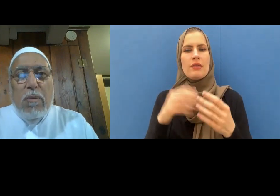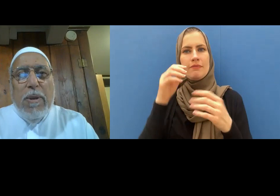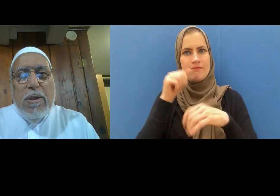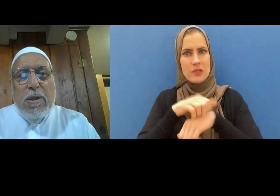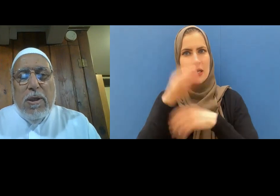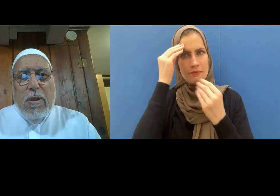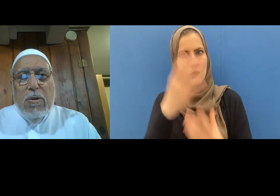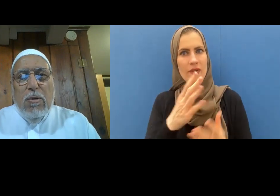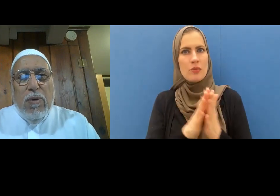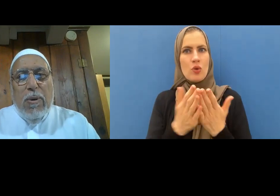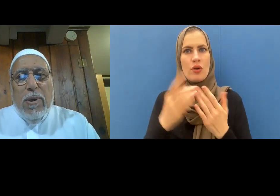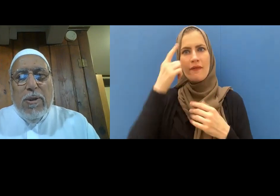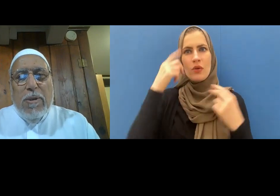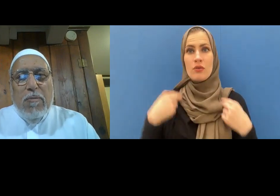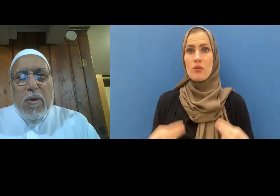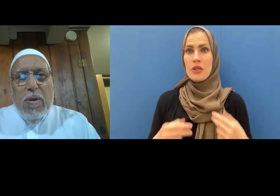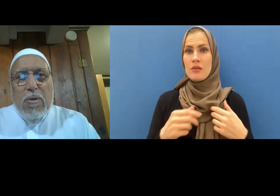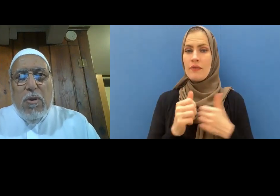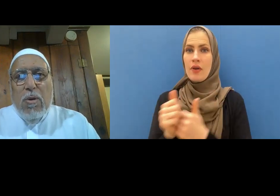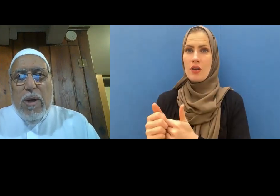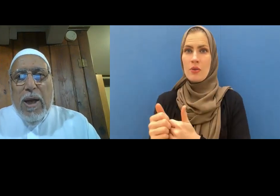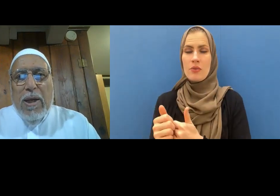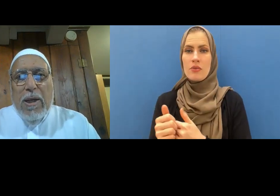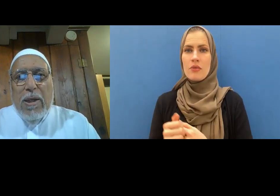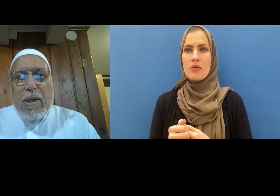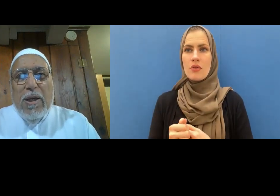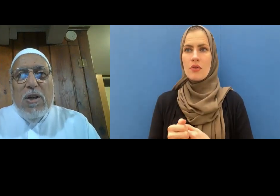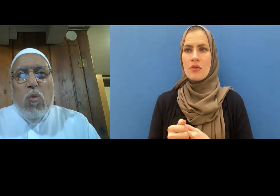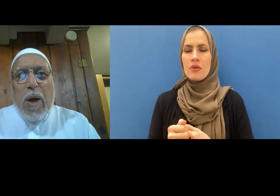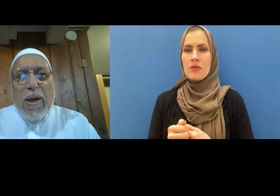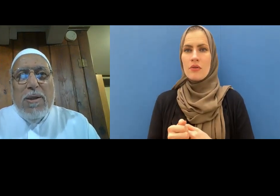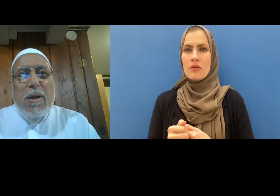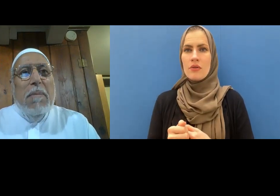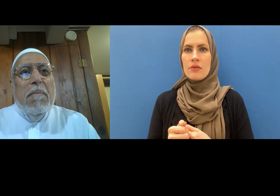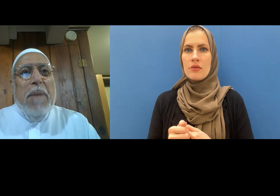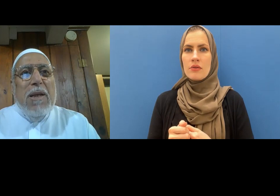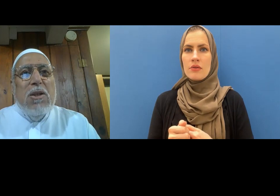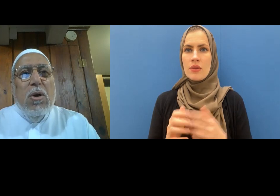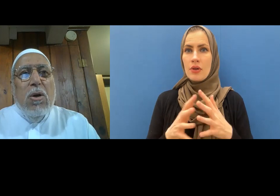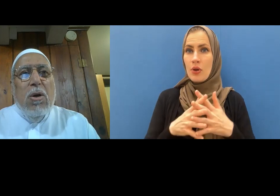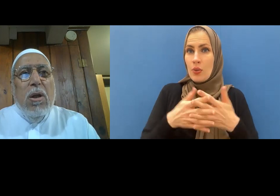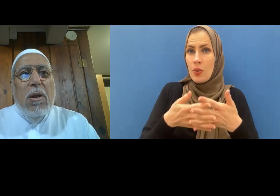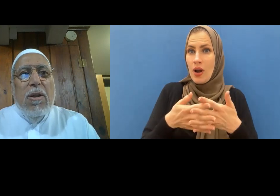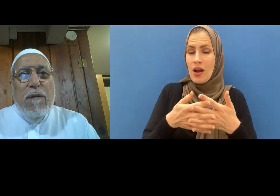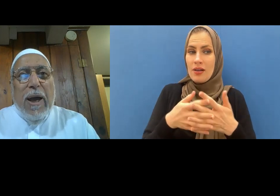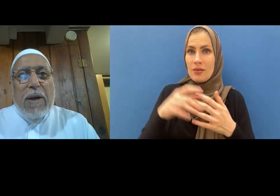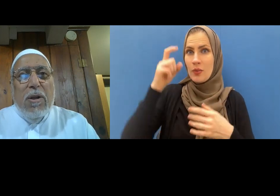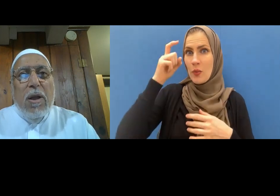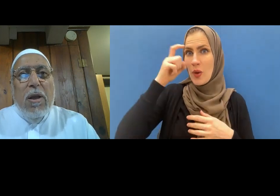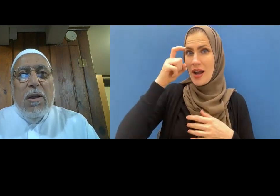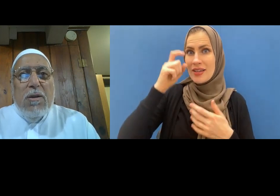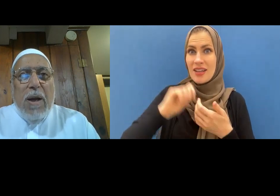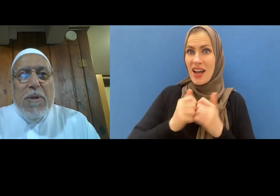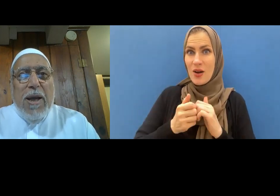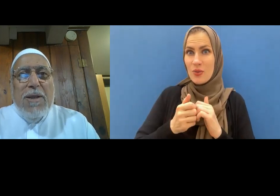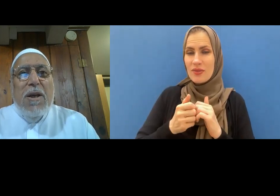the humans to follow it. So the Quran is wise based on the fact that